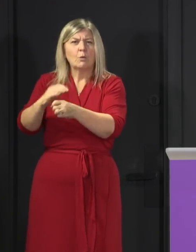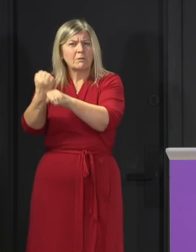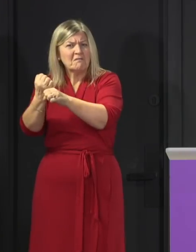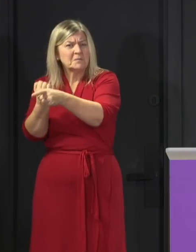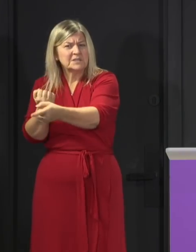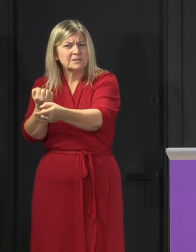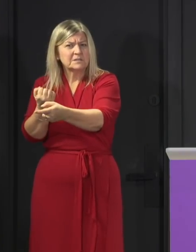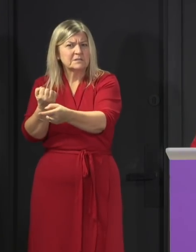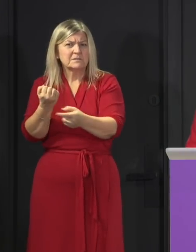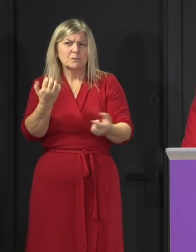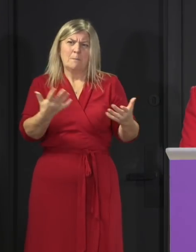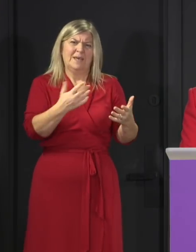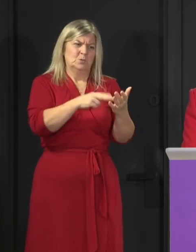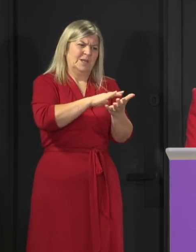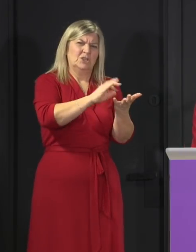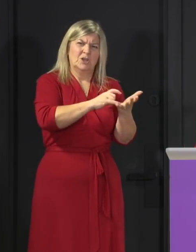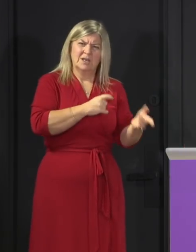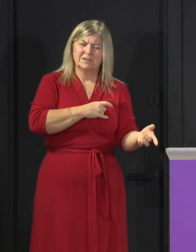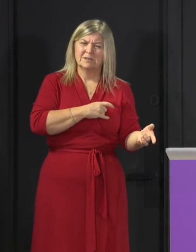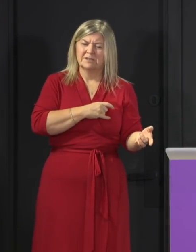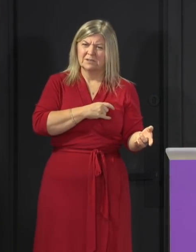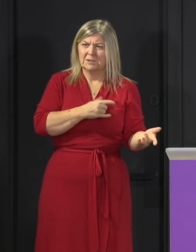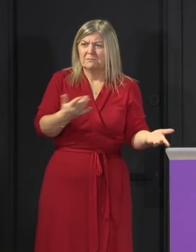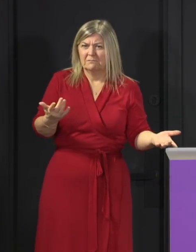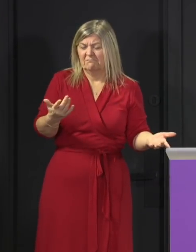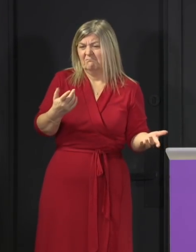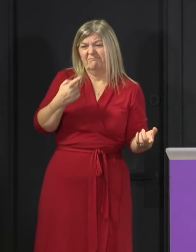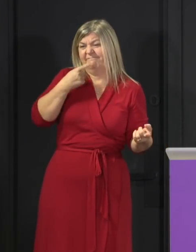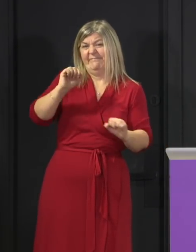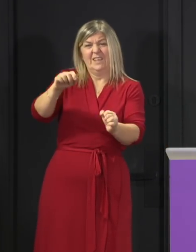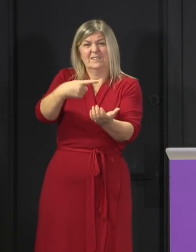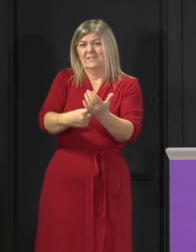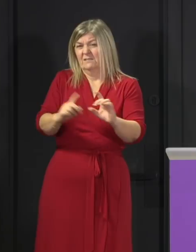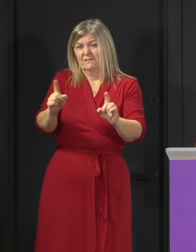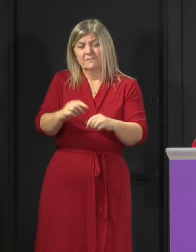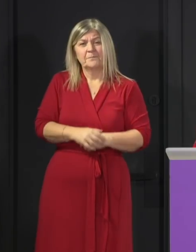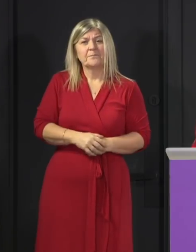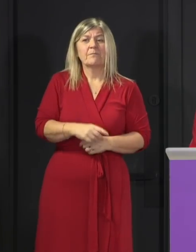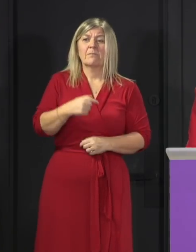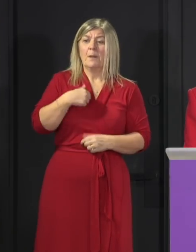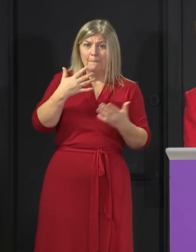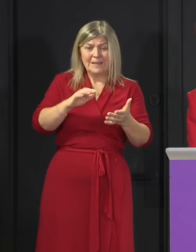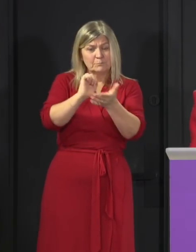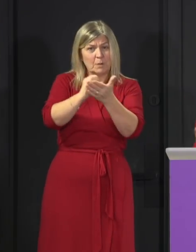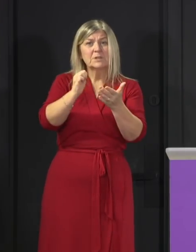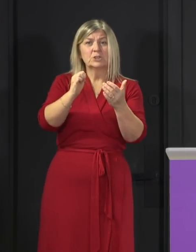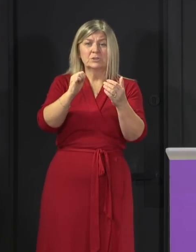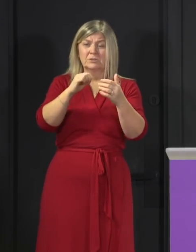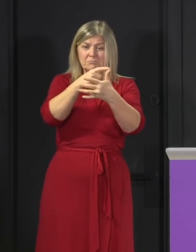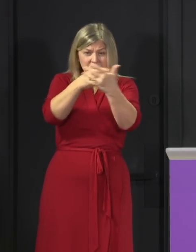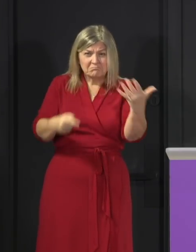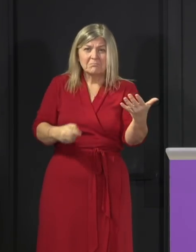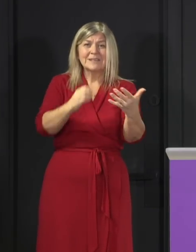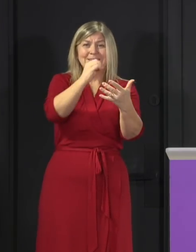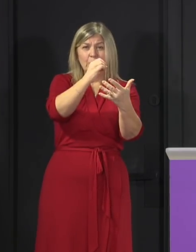that. On the public health advice, we've set out our decision-making process very clearly since we published the levels approach, and actually,